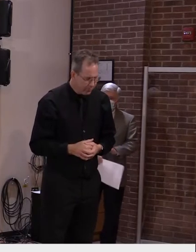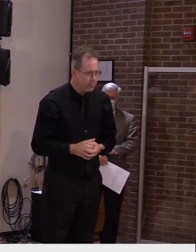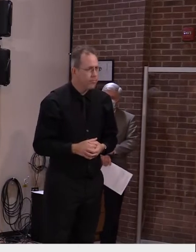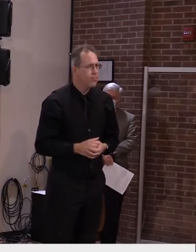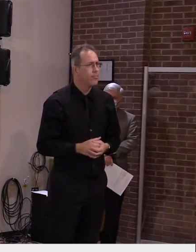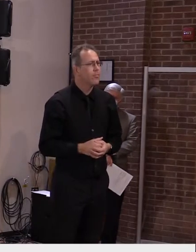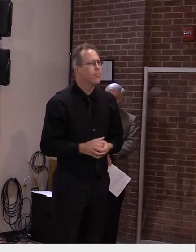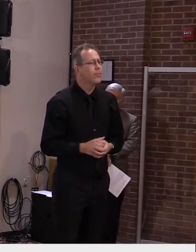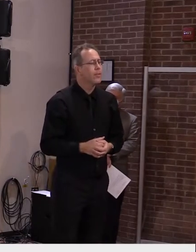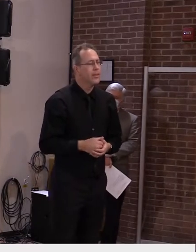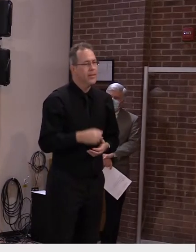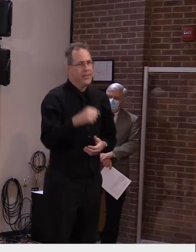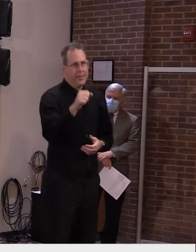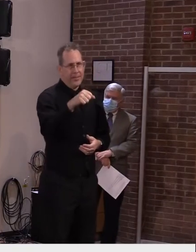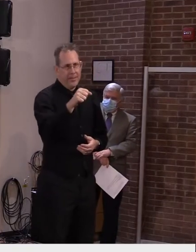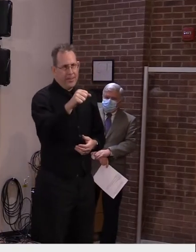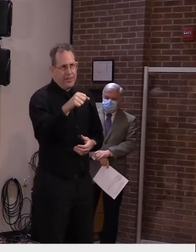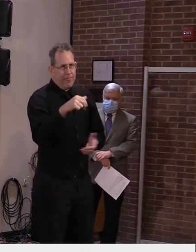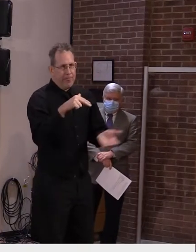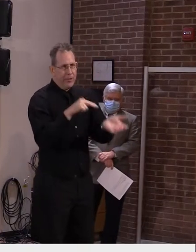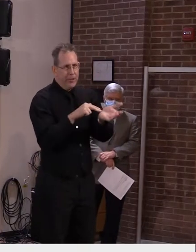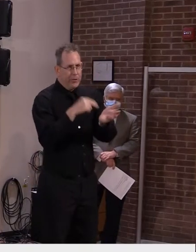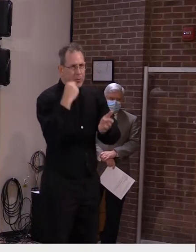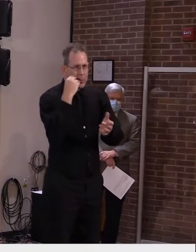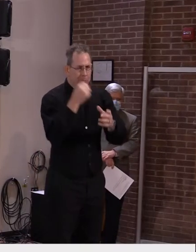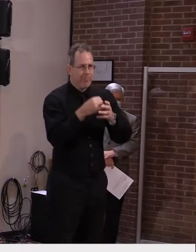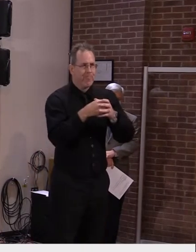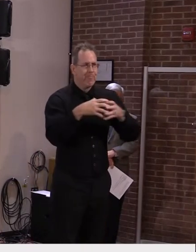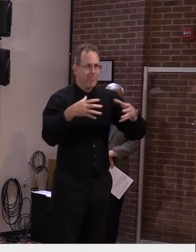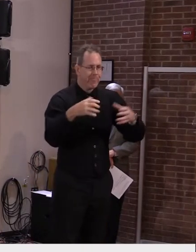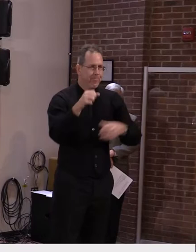Yes. Let me begin by saying,